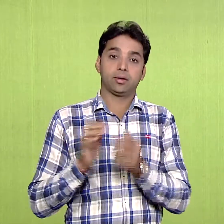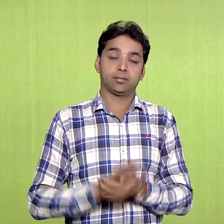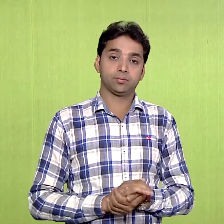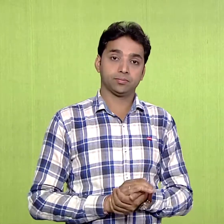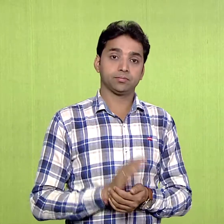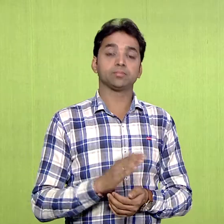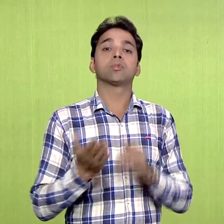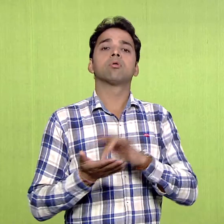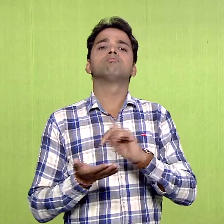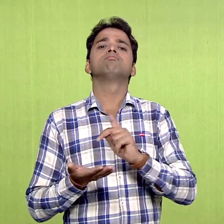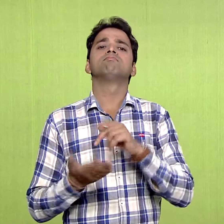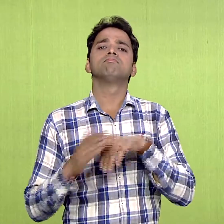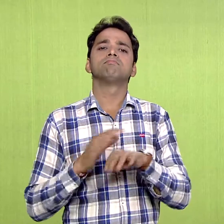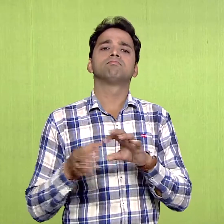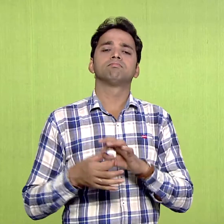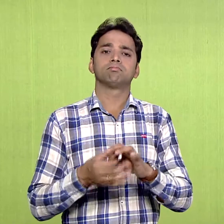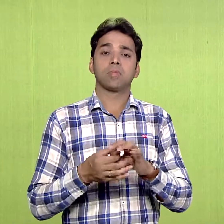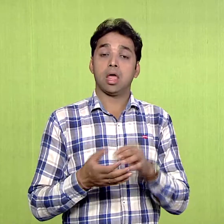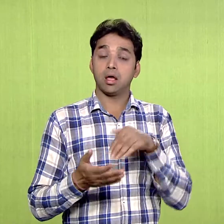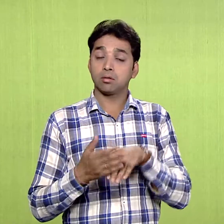where he attained enlightenment